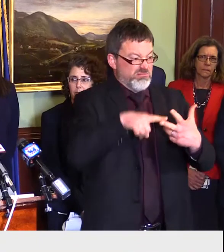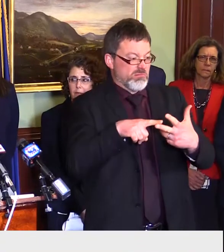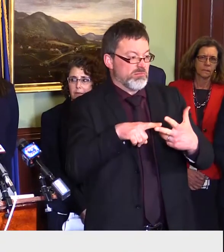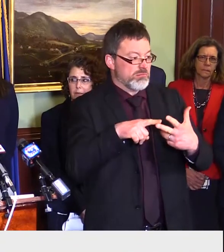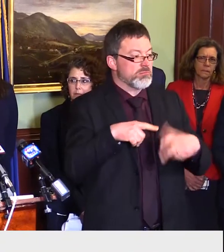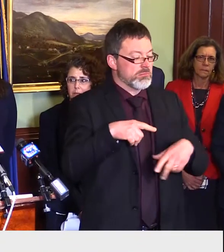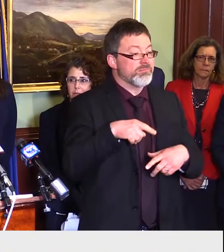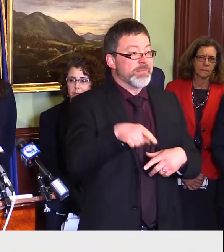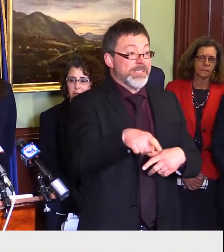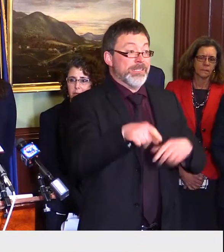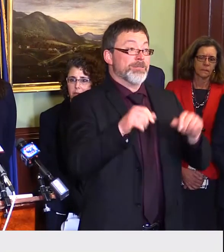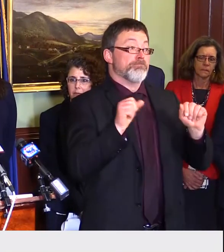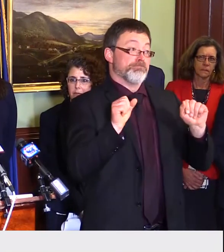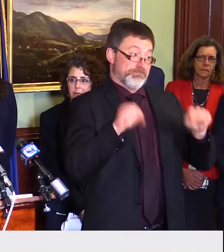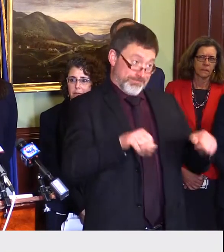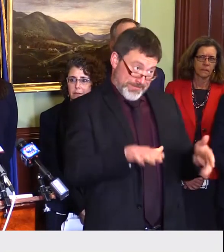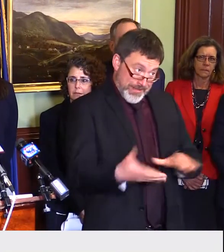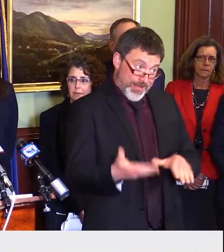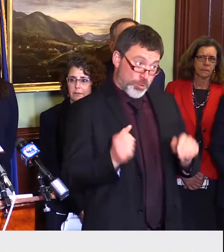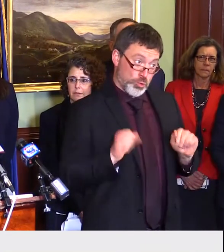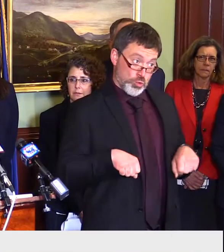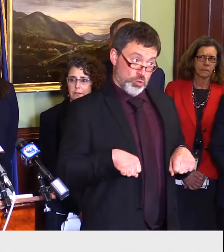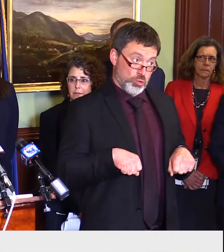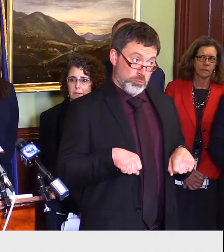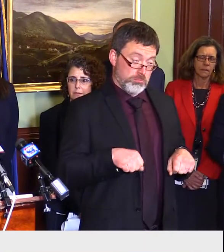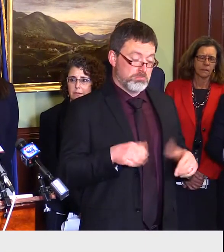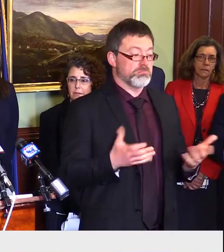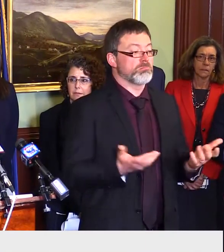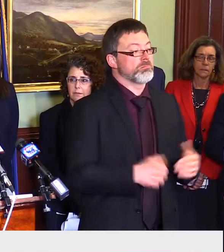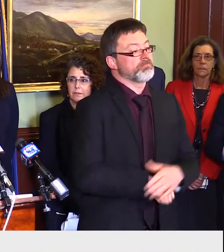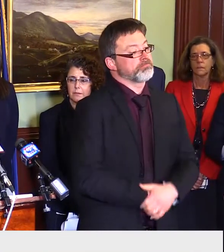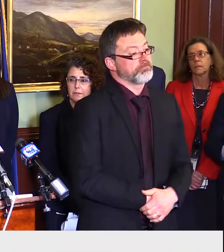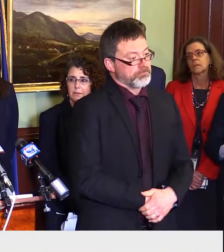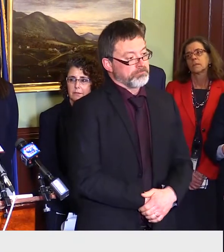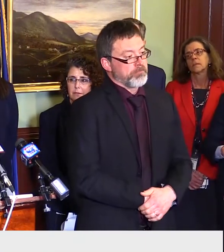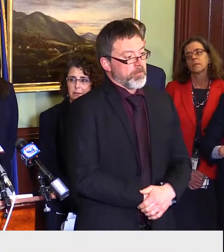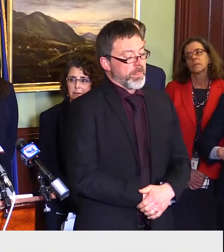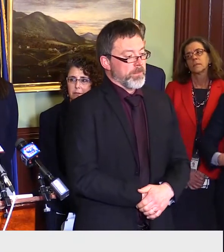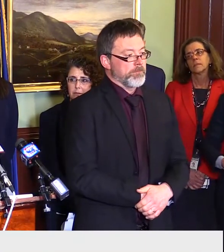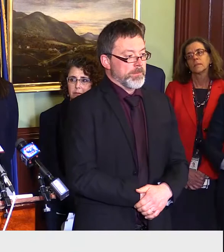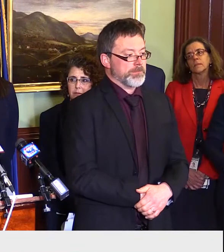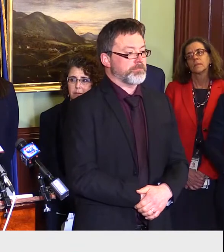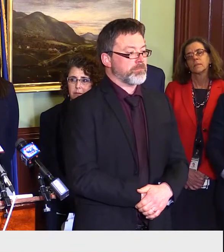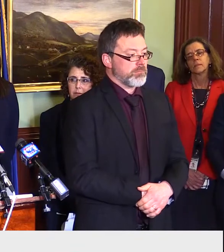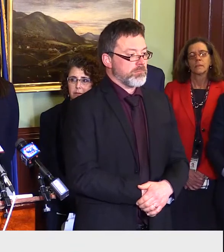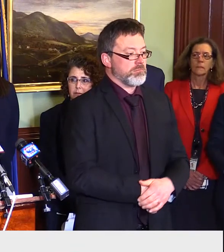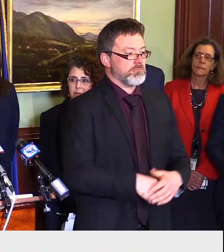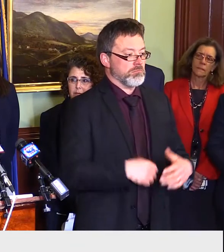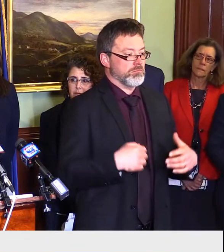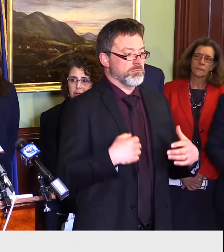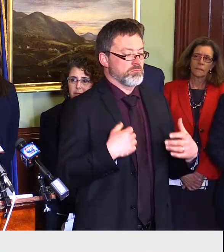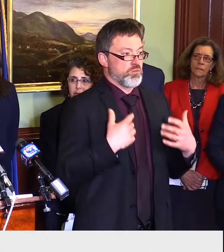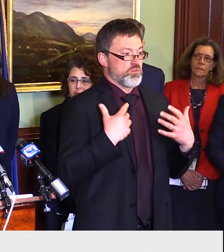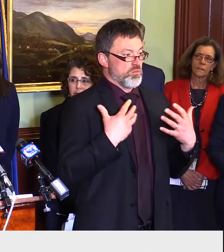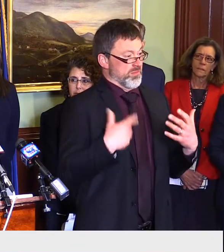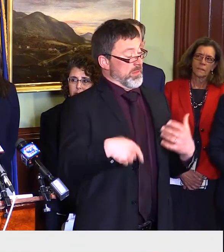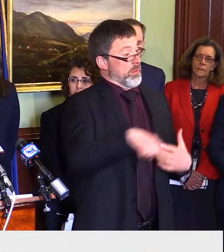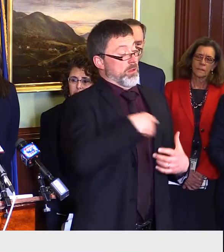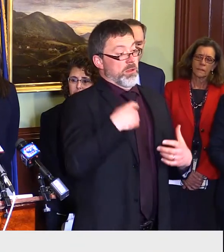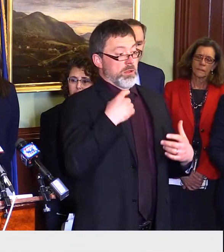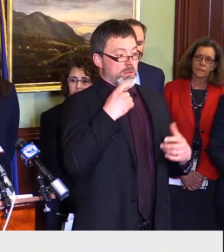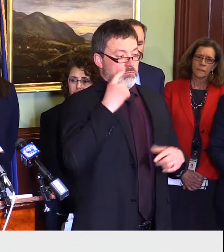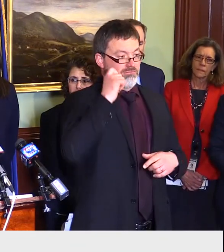many cases as possible is the best way to make sure the most vulnerable, the very ill and the